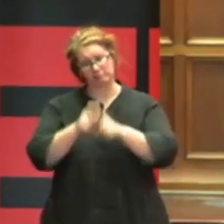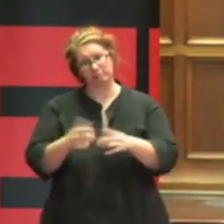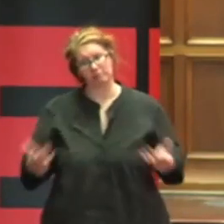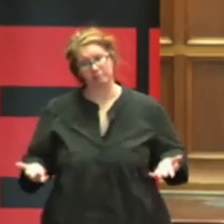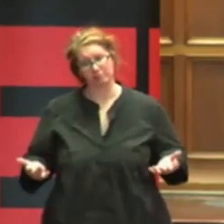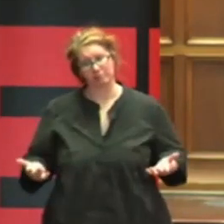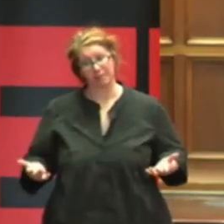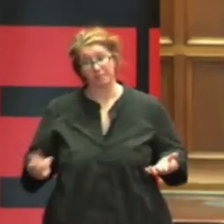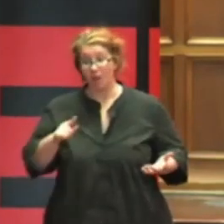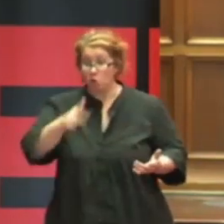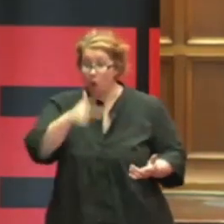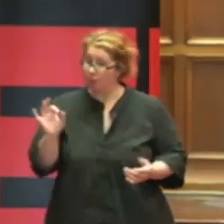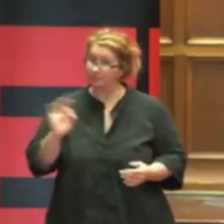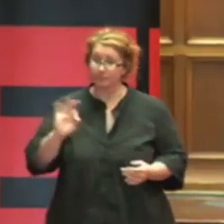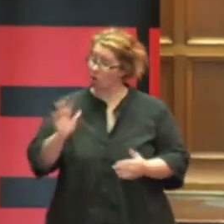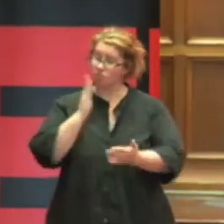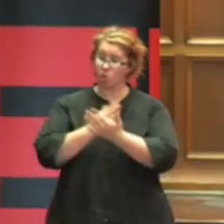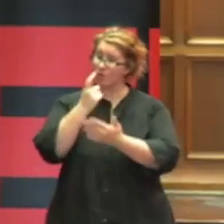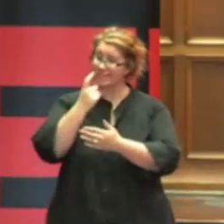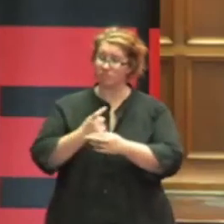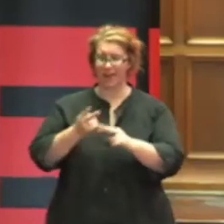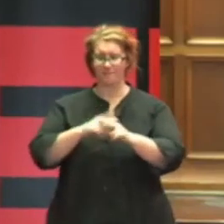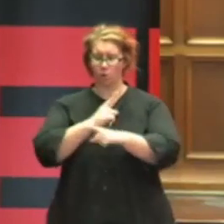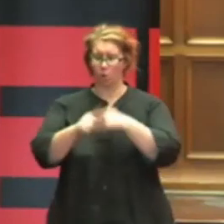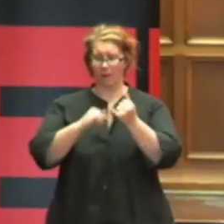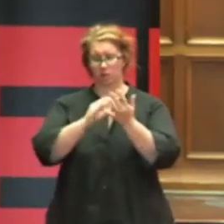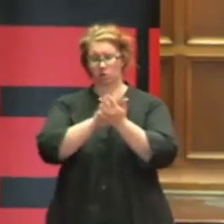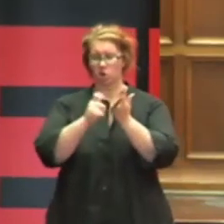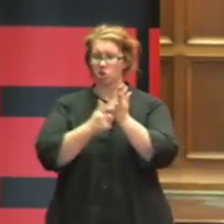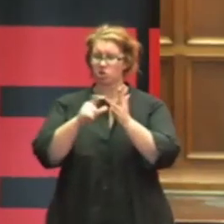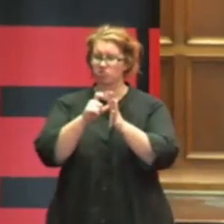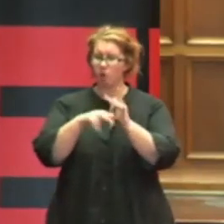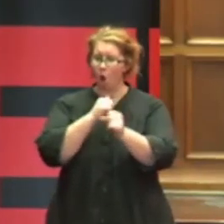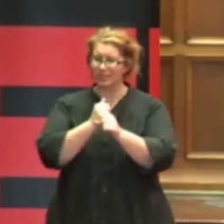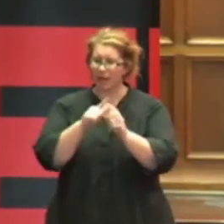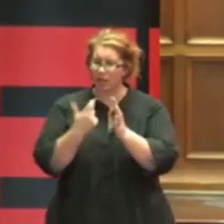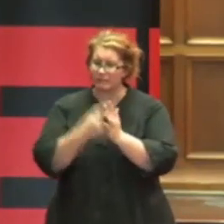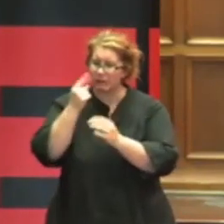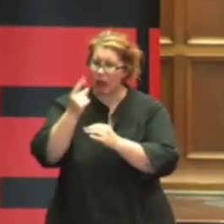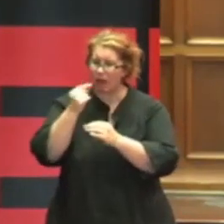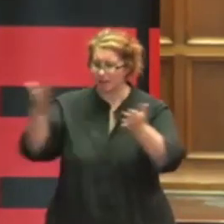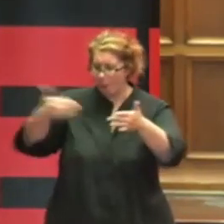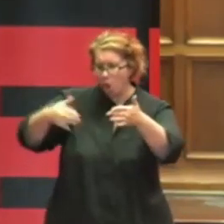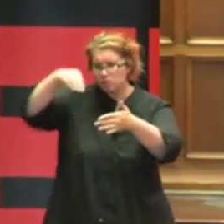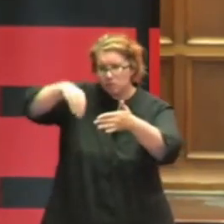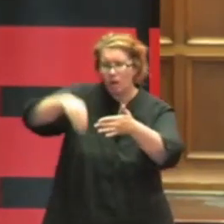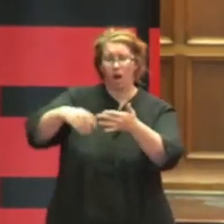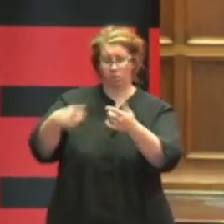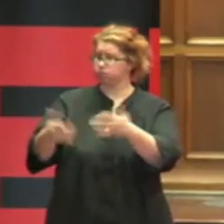quote. He was absolutely serious, because if you're talking about Schrodinger's cat and the Heisenberg uncertainty principle, that's a literal